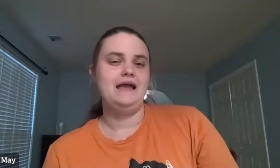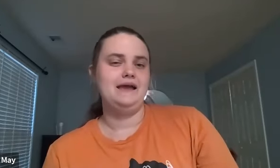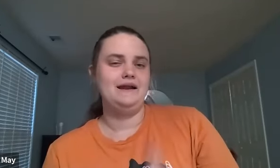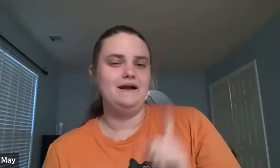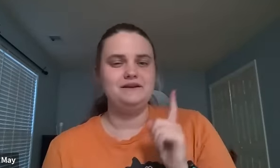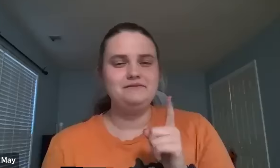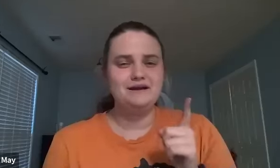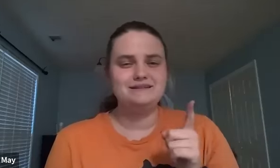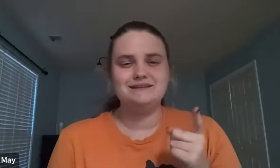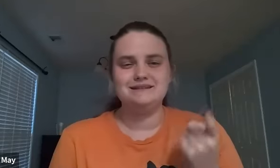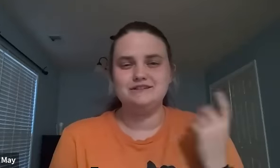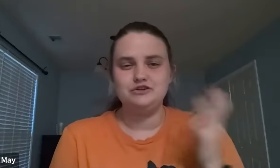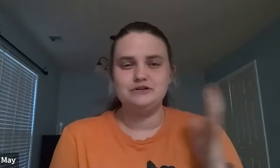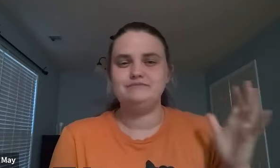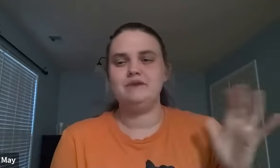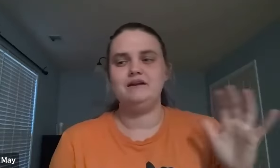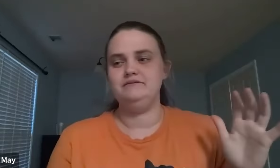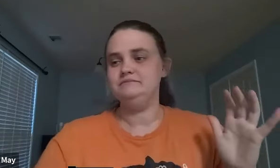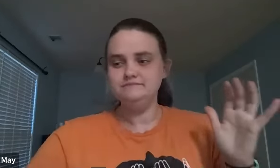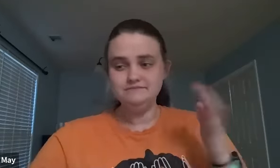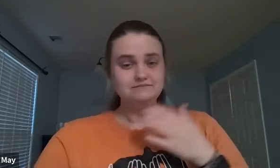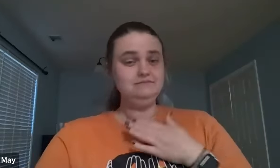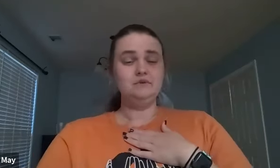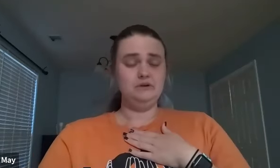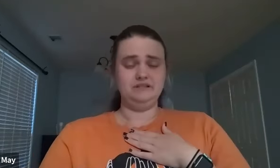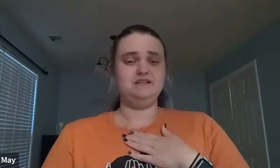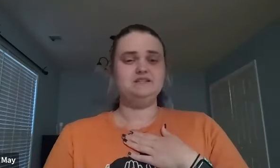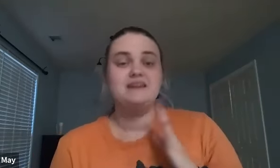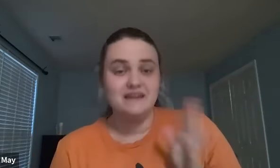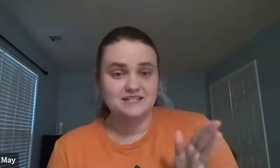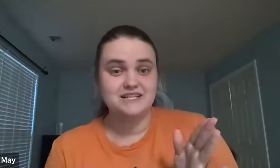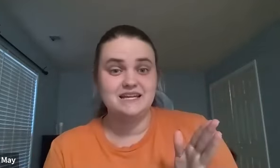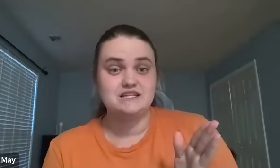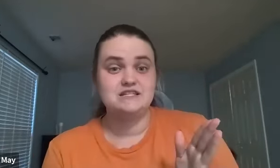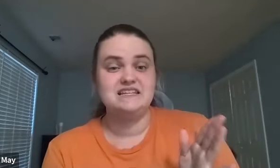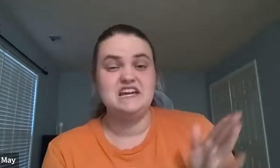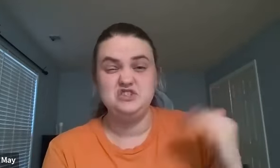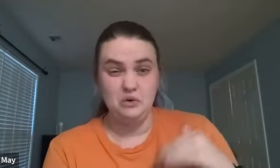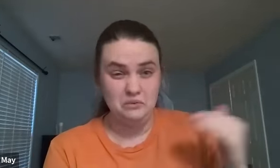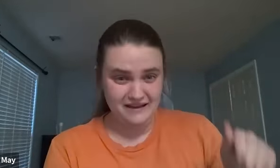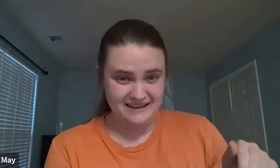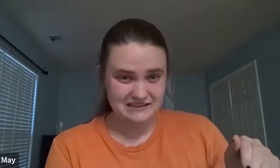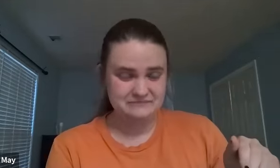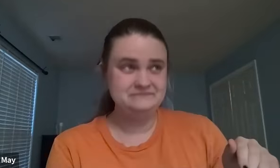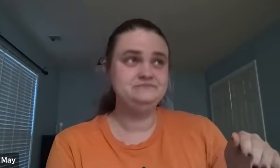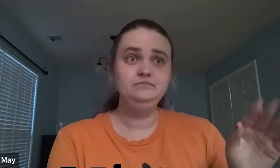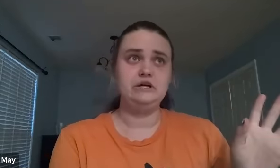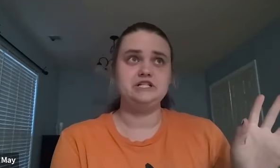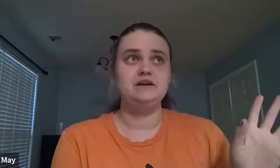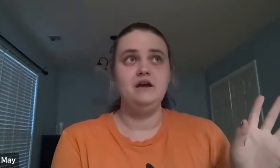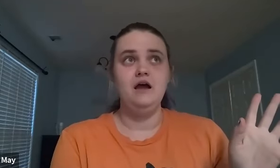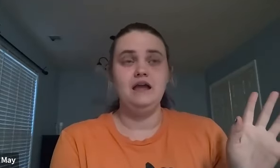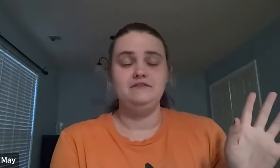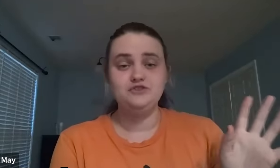And I'll give you guys this because it's a good kind of, connection is to say don't like, which if you don't